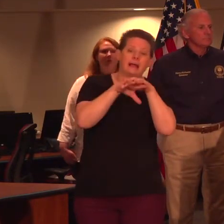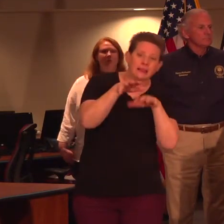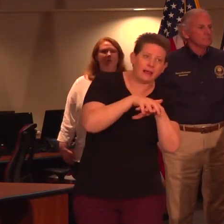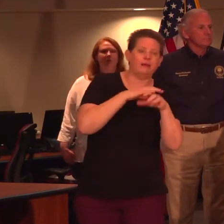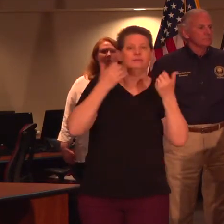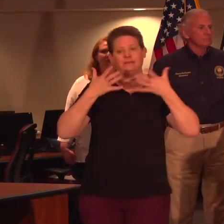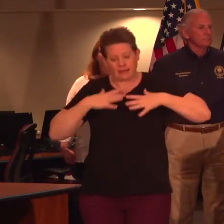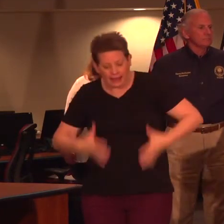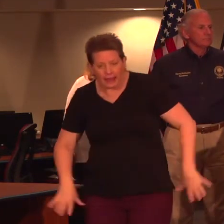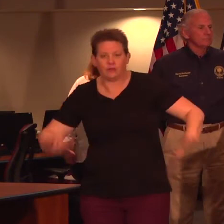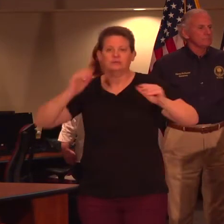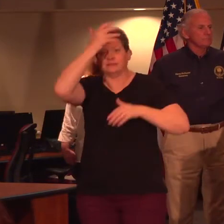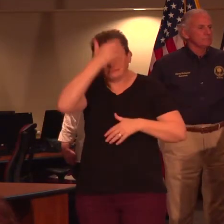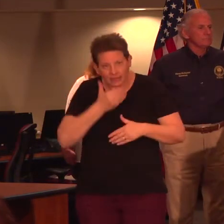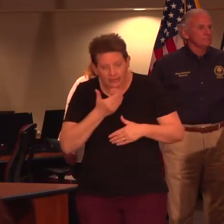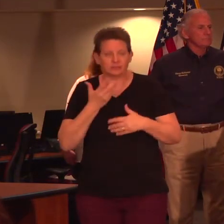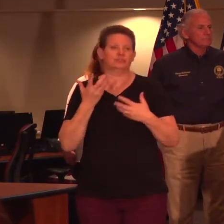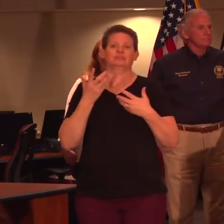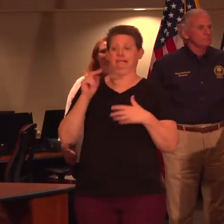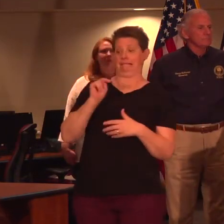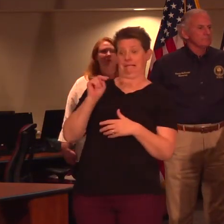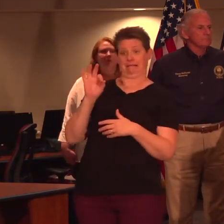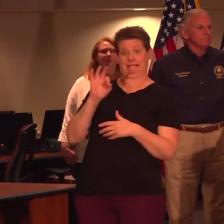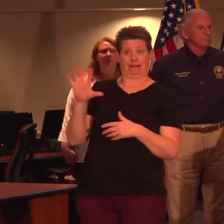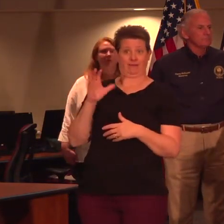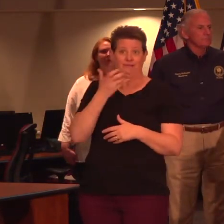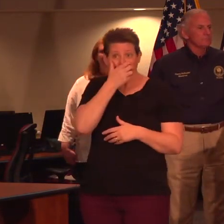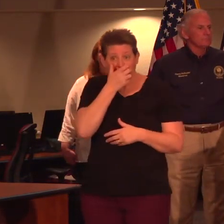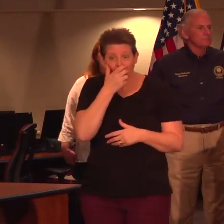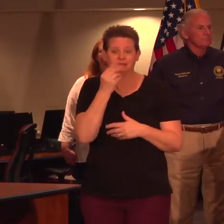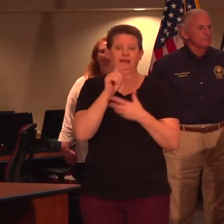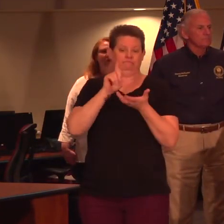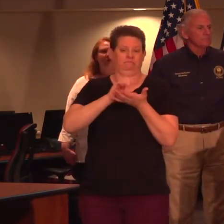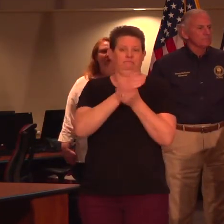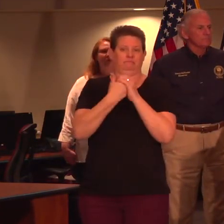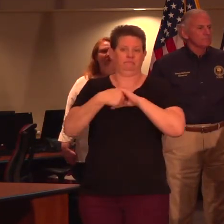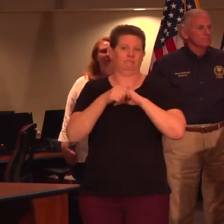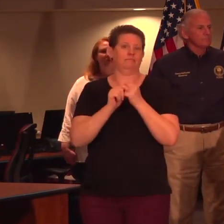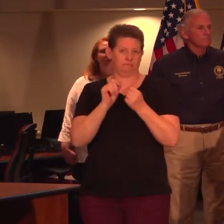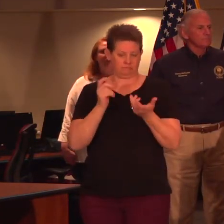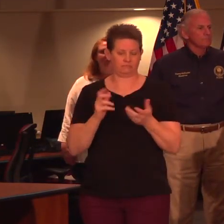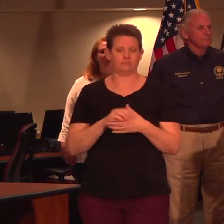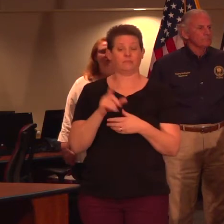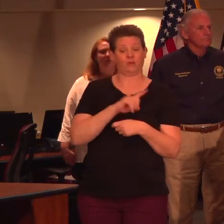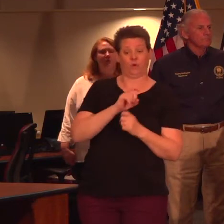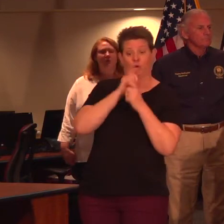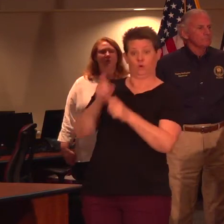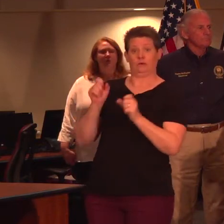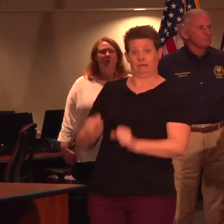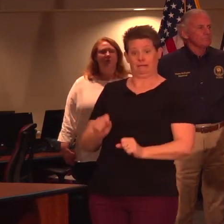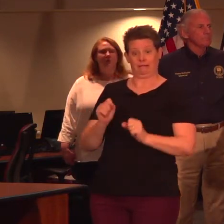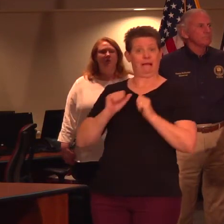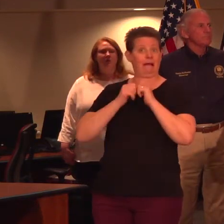gowns, face shields, N95 respirator masks, and hand sanitizer. And those donations can be coordinated